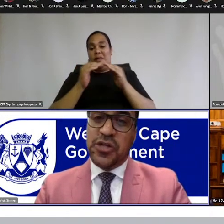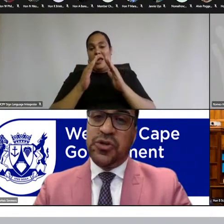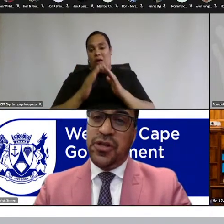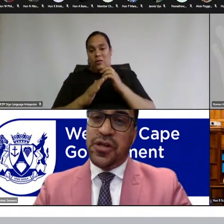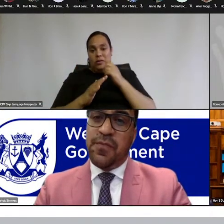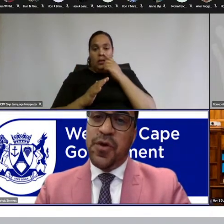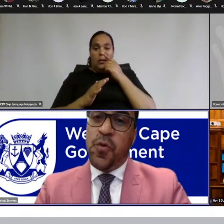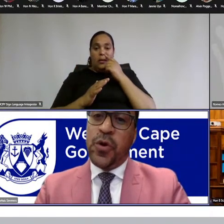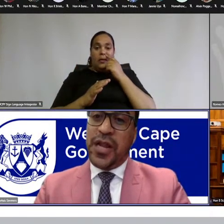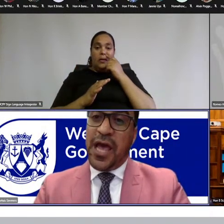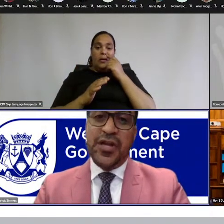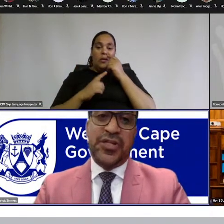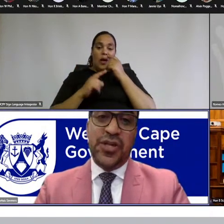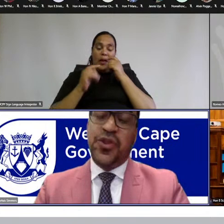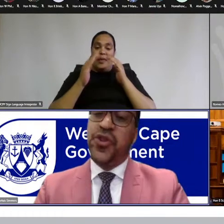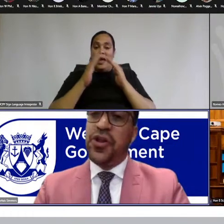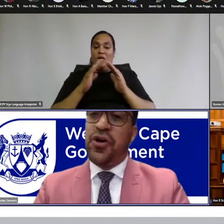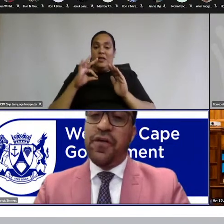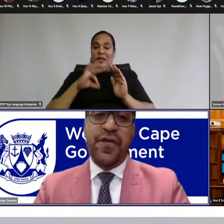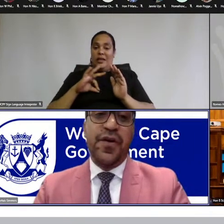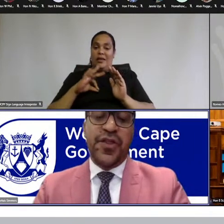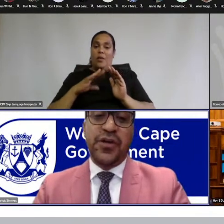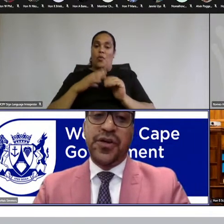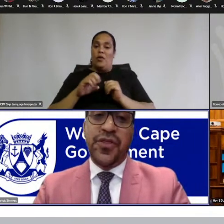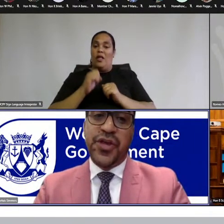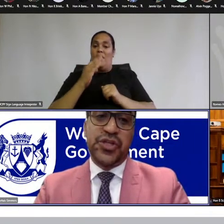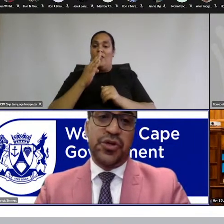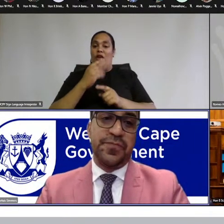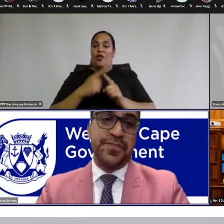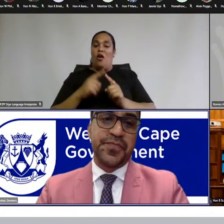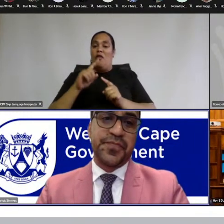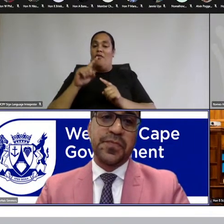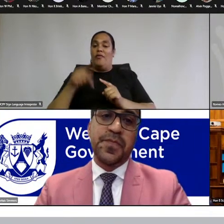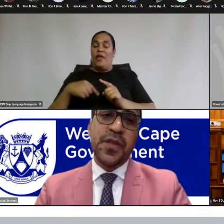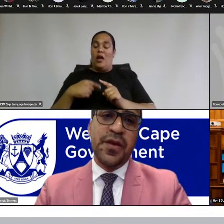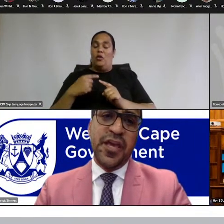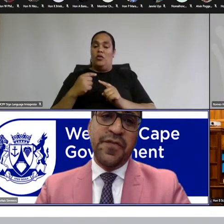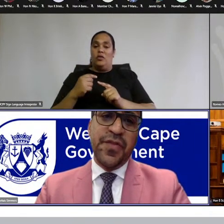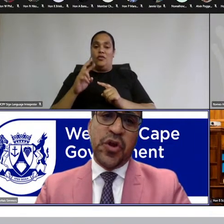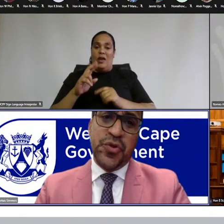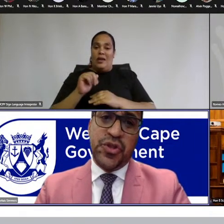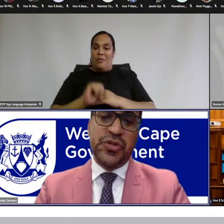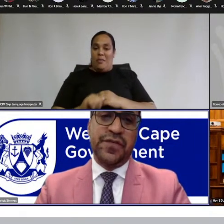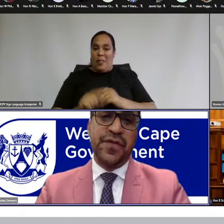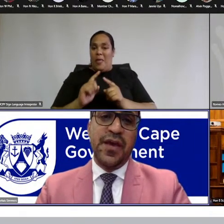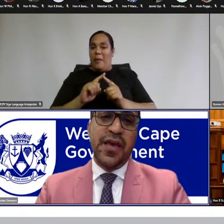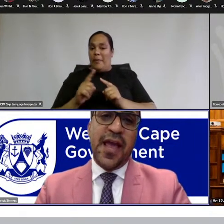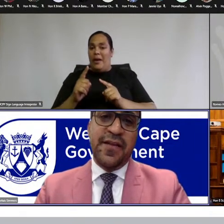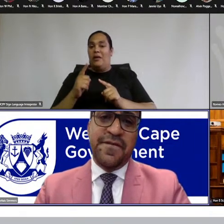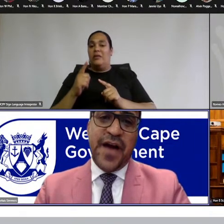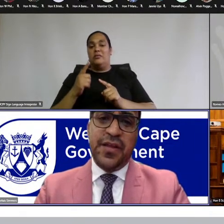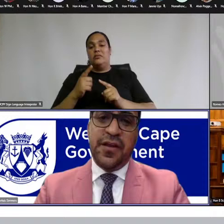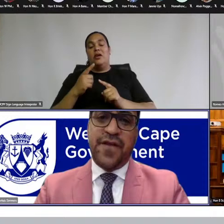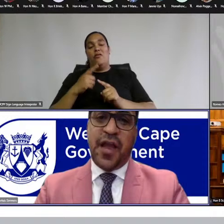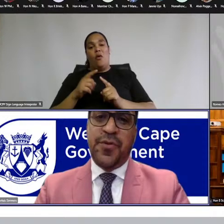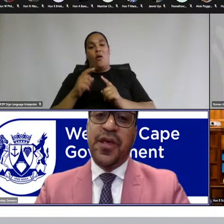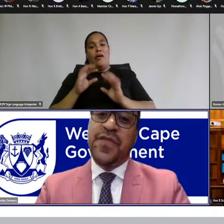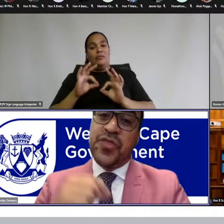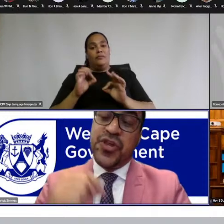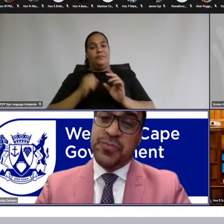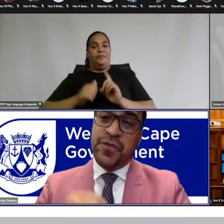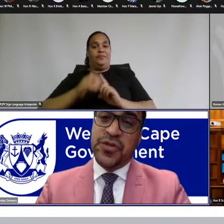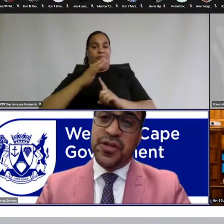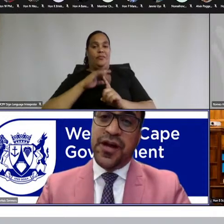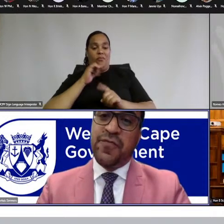as their household income would likely exceed the R3,500 threshold. Given the conducive and inviting environment